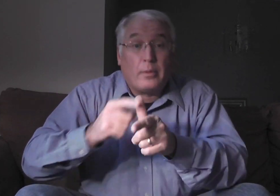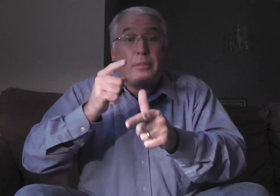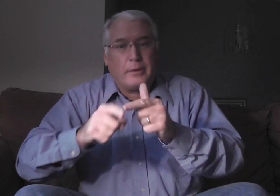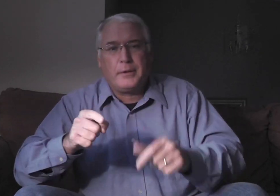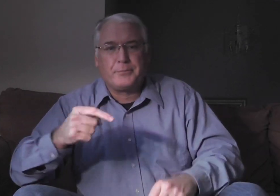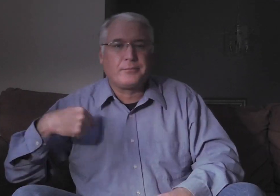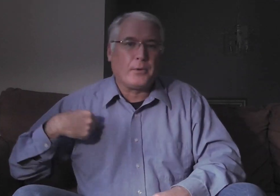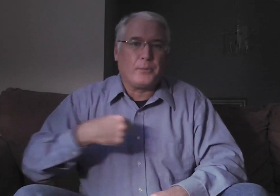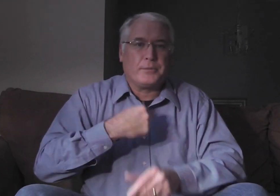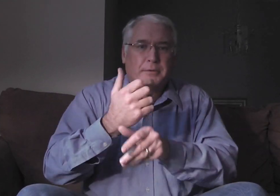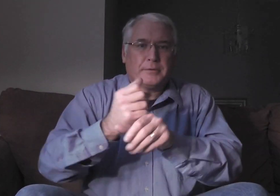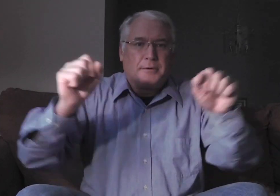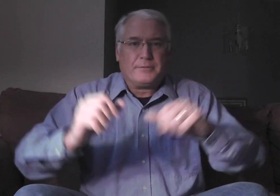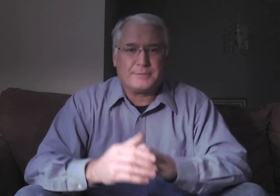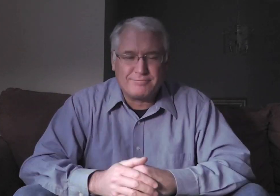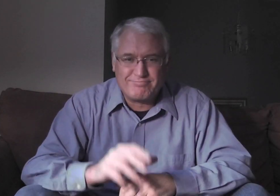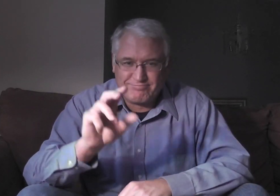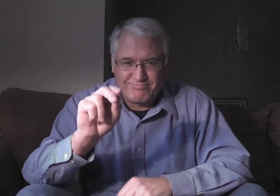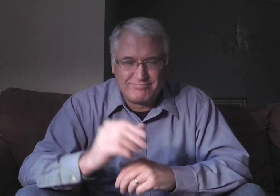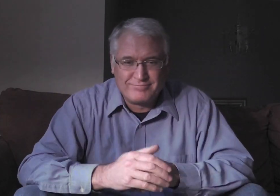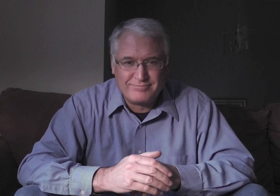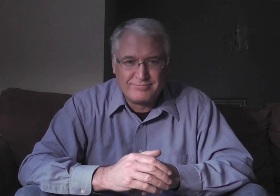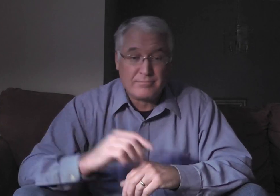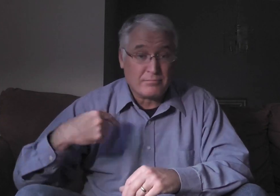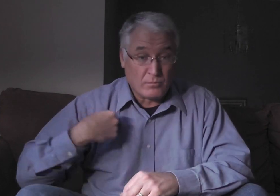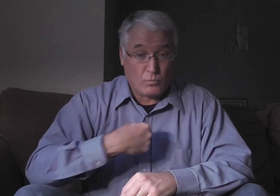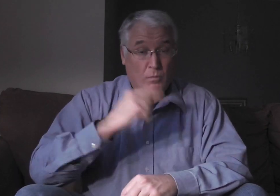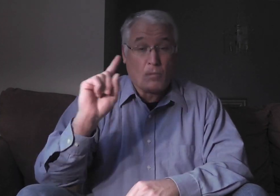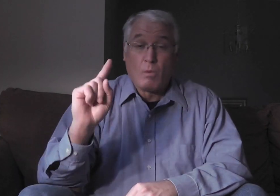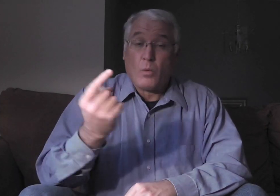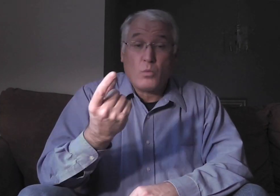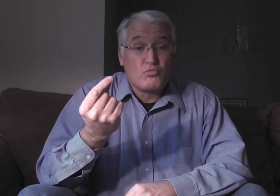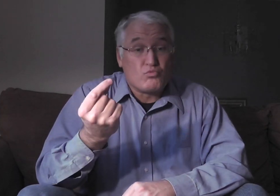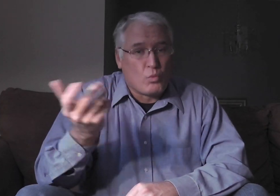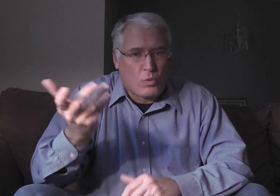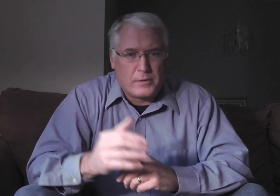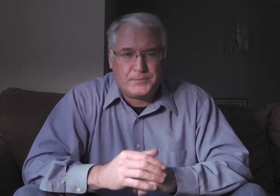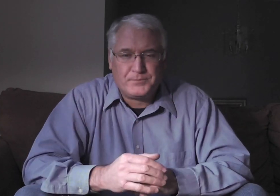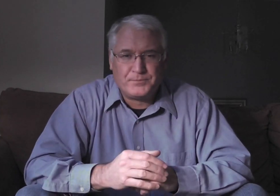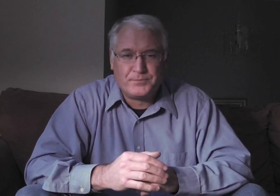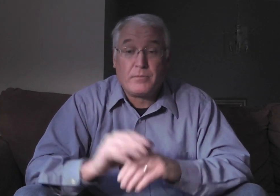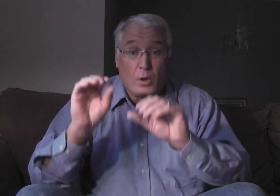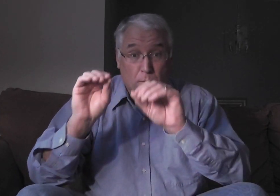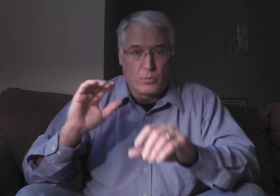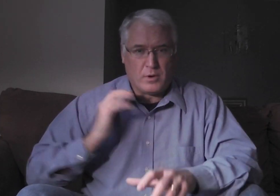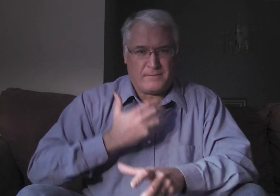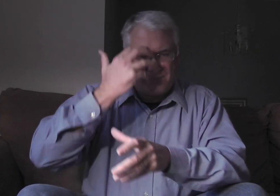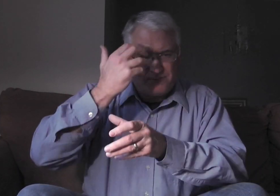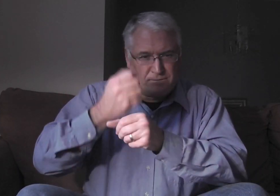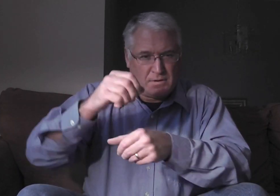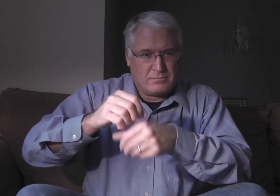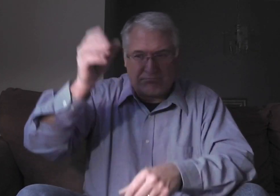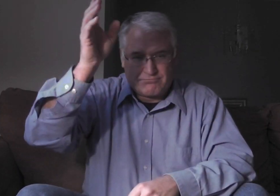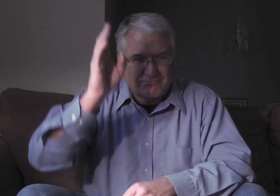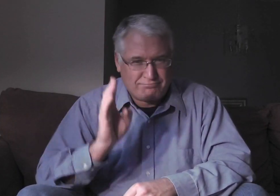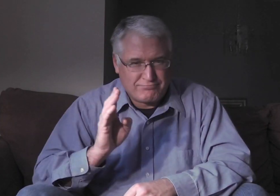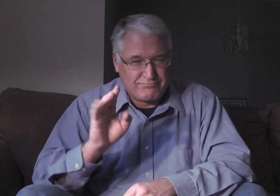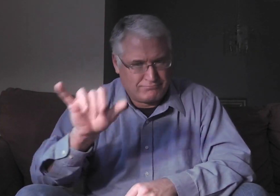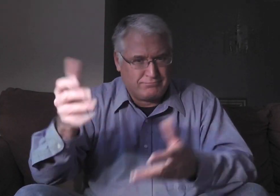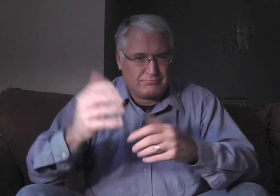to obey the law and then we're saved. No. We only have to do what? We put our trust